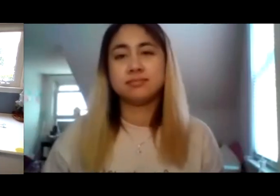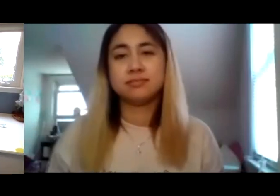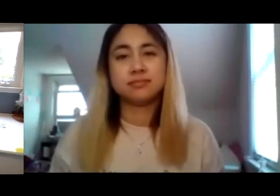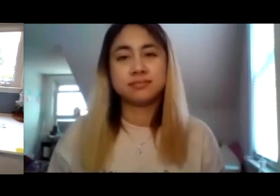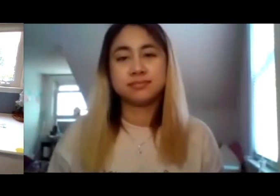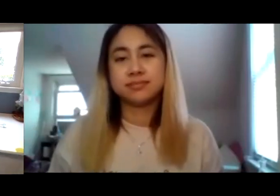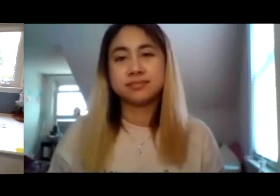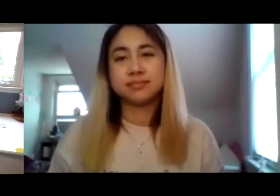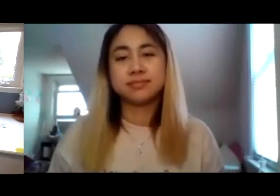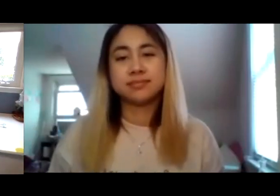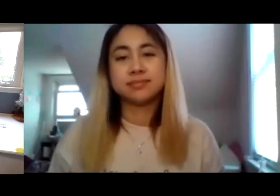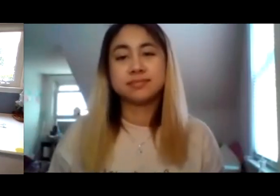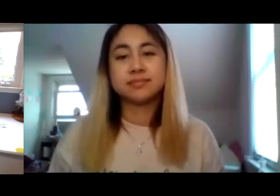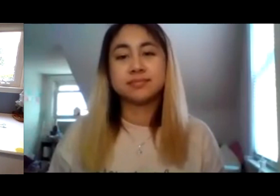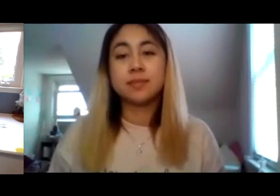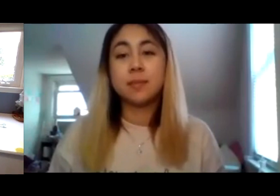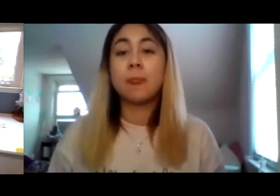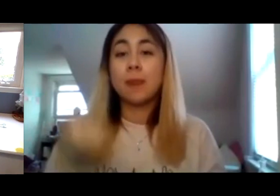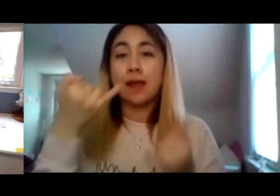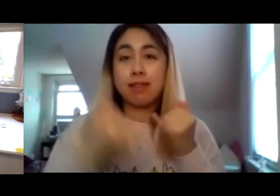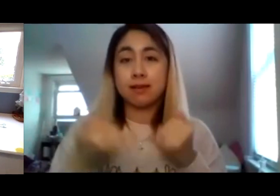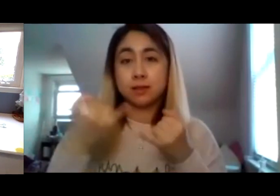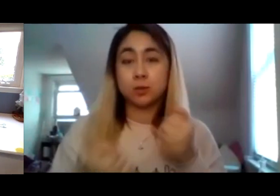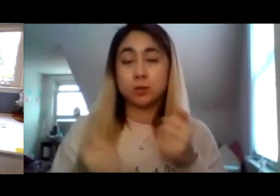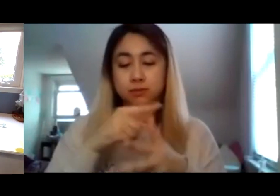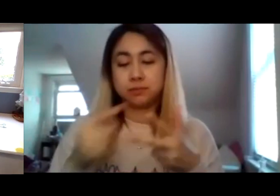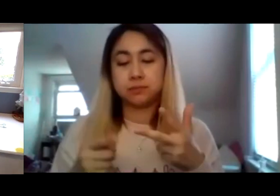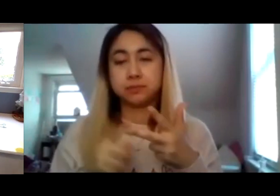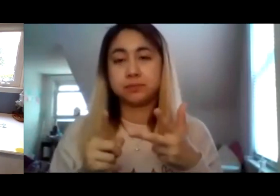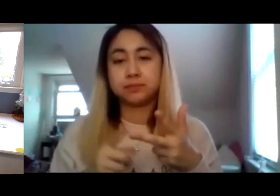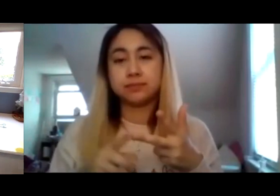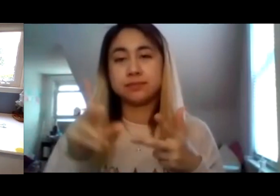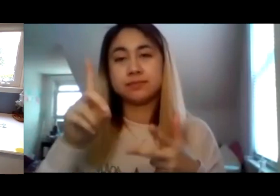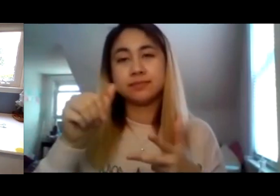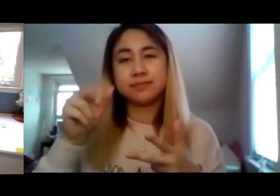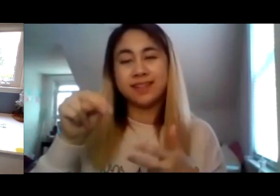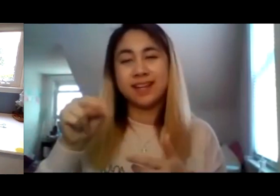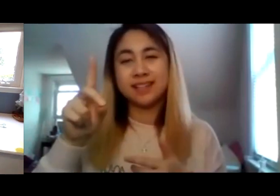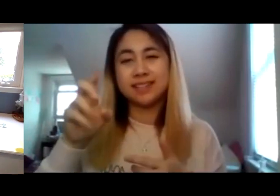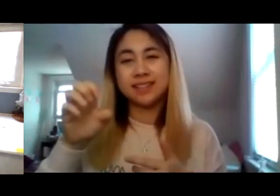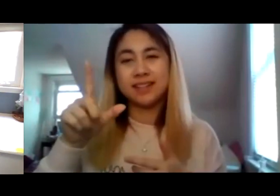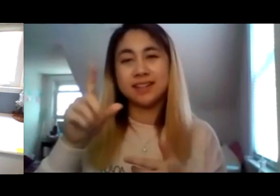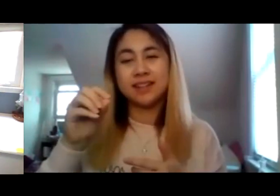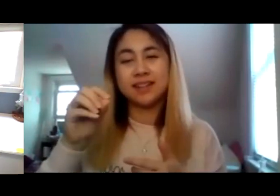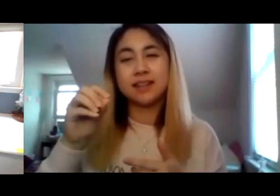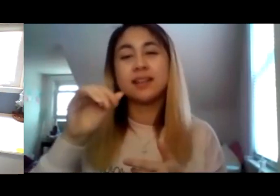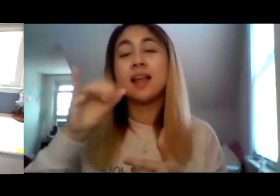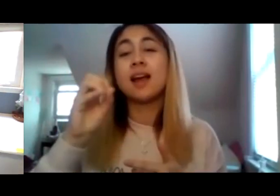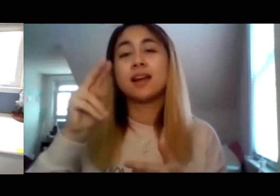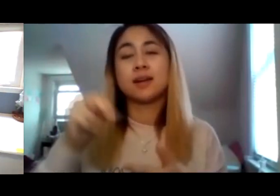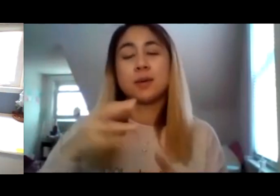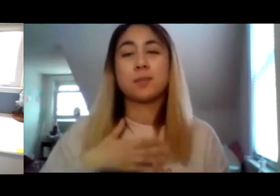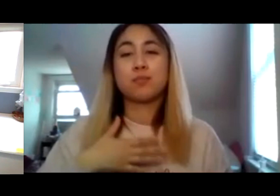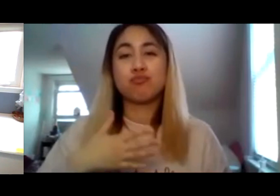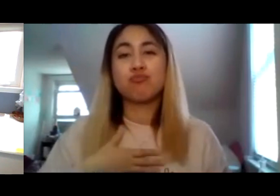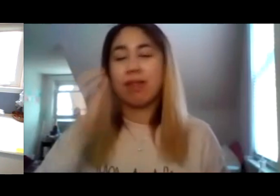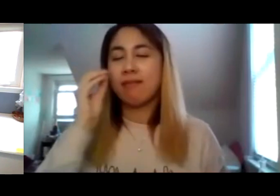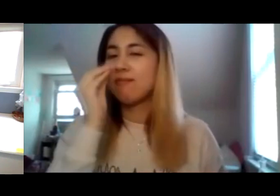All right, and then we come to our last one, our dandelion breath. So,